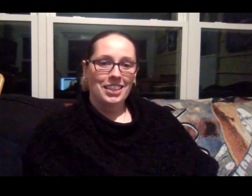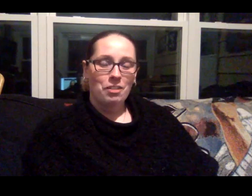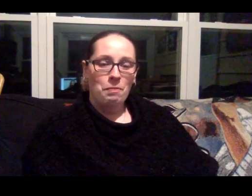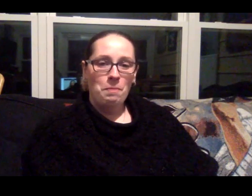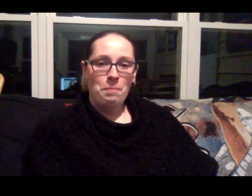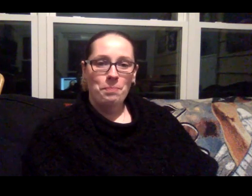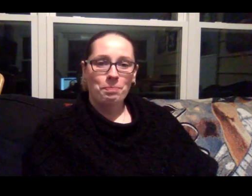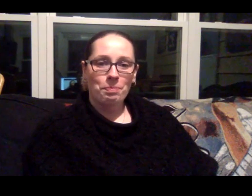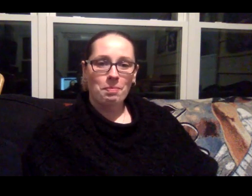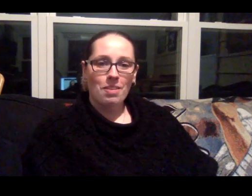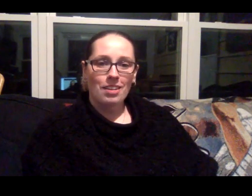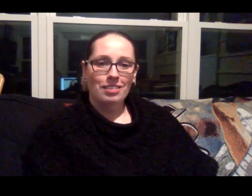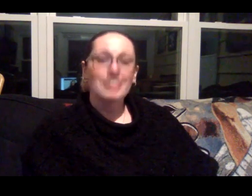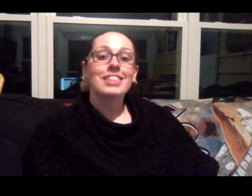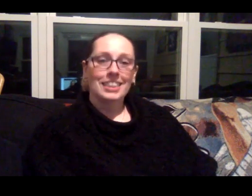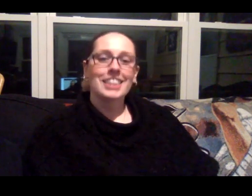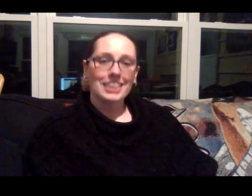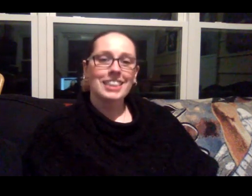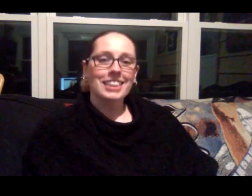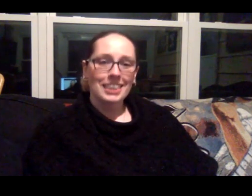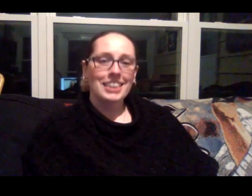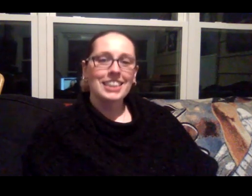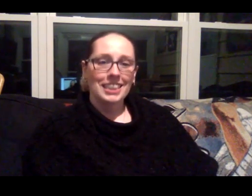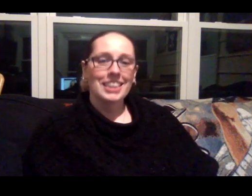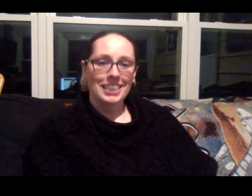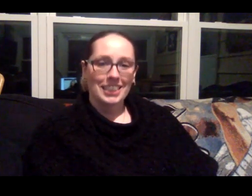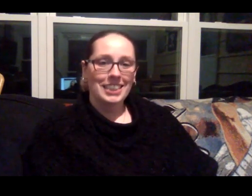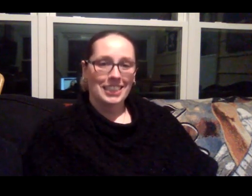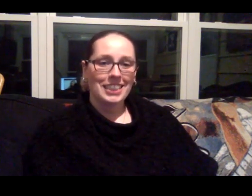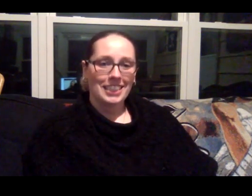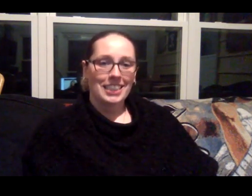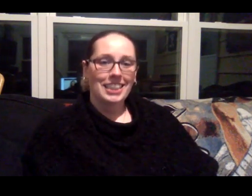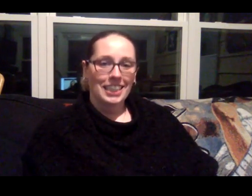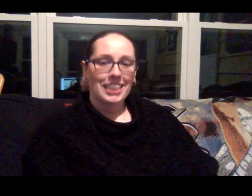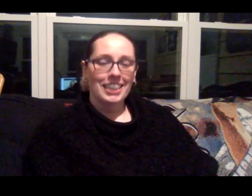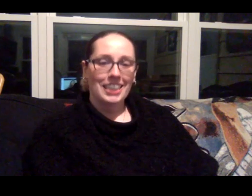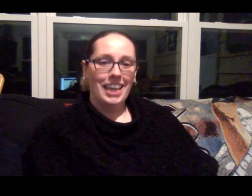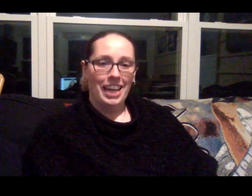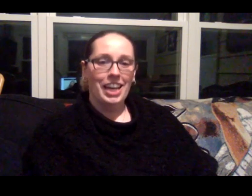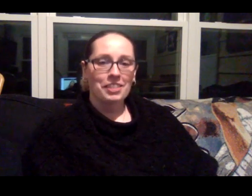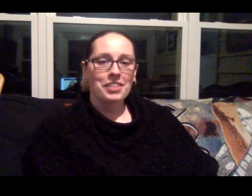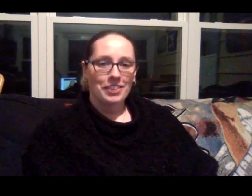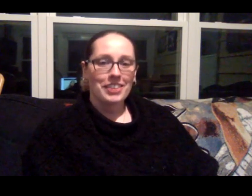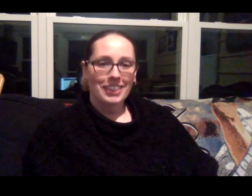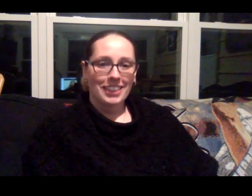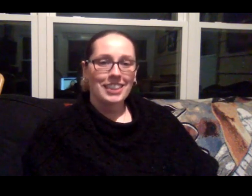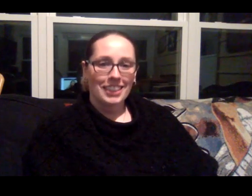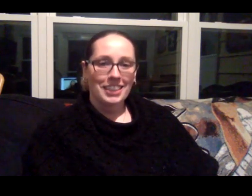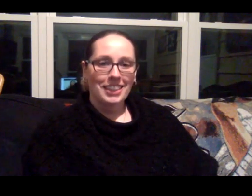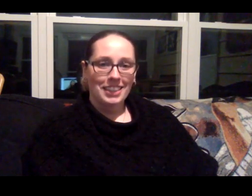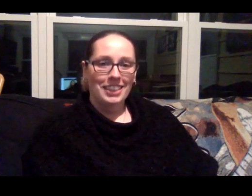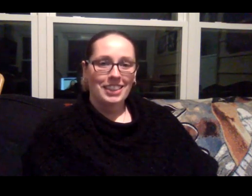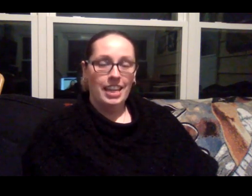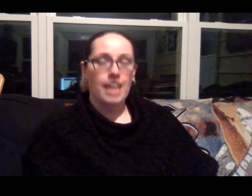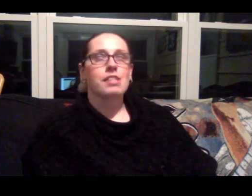say like, did you have a lot of your kids today? You know, maybe, but they realize they're my actual kids, but those clients are